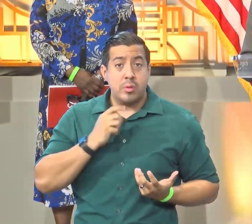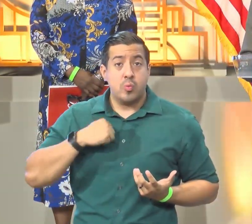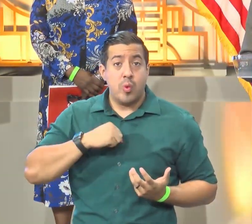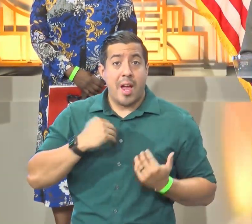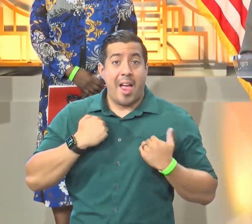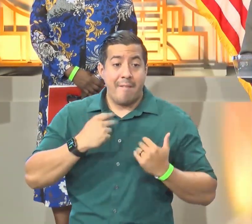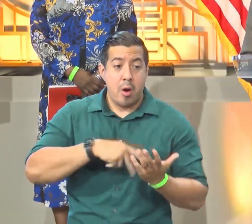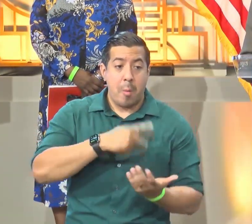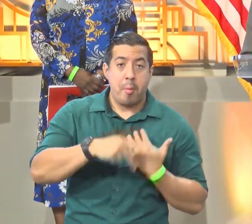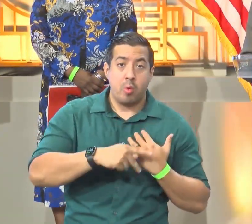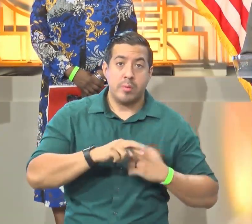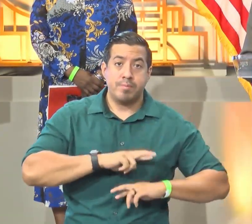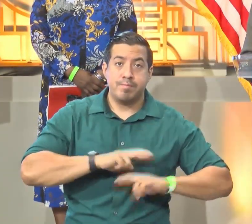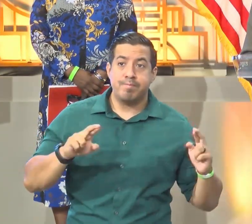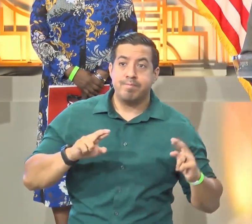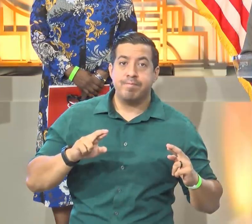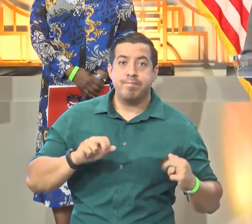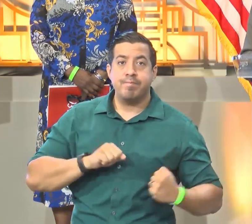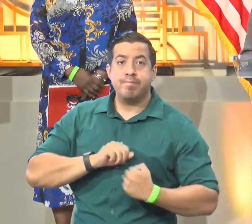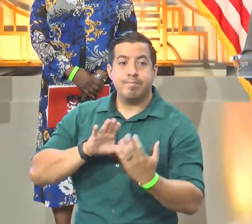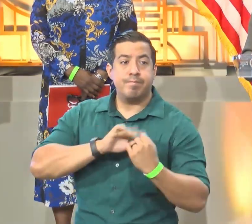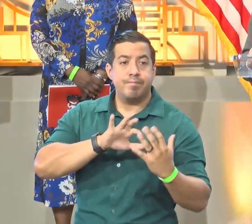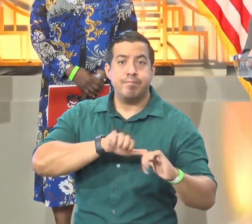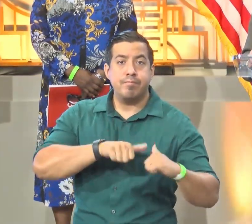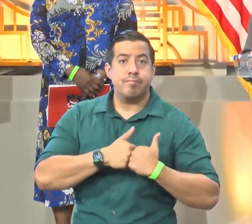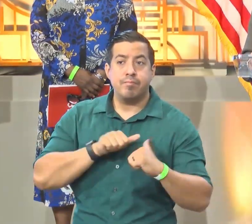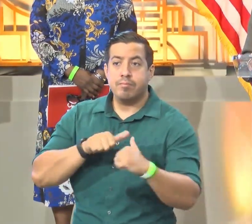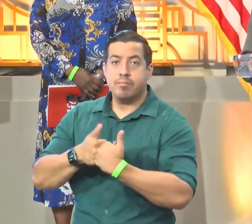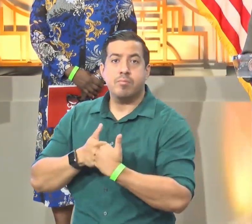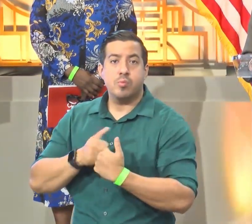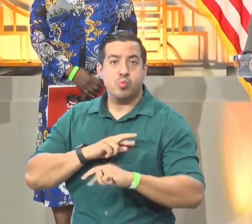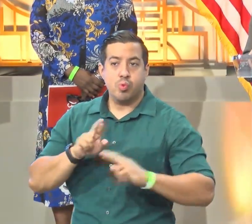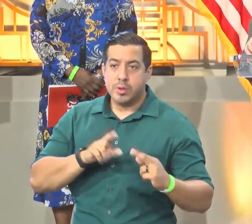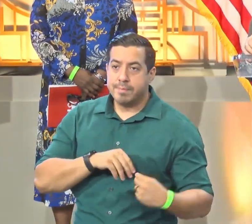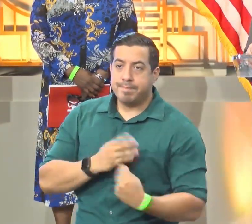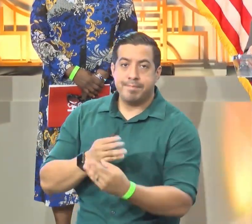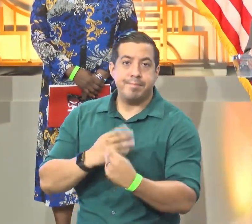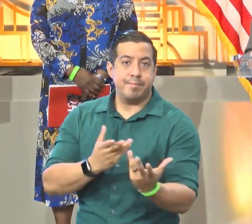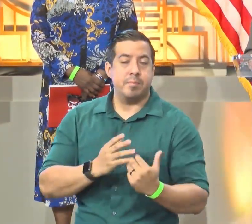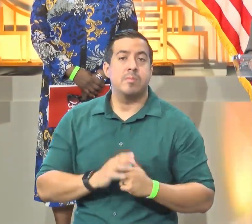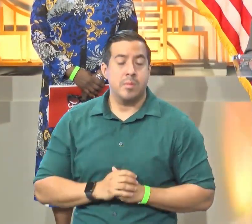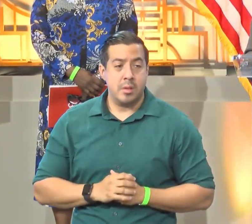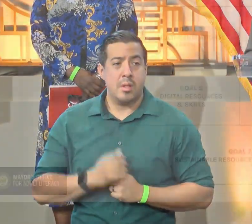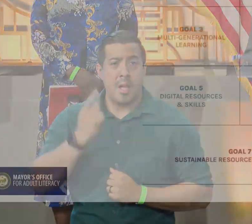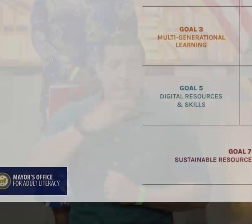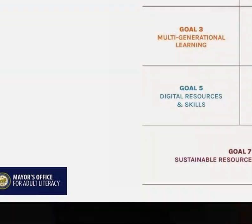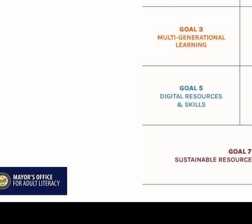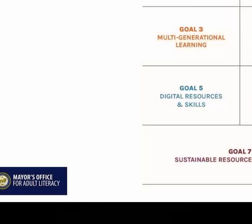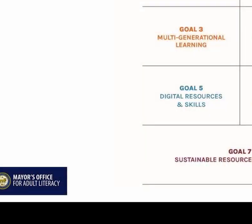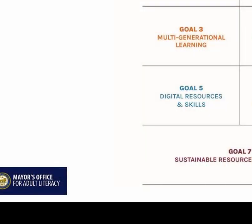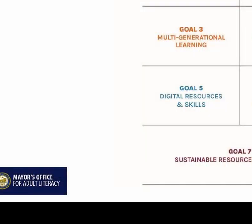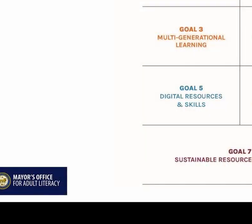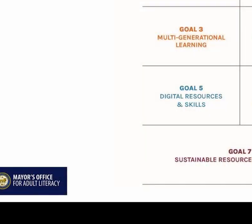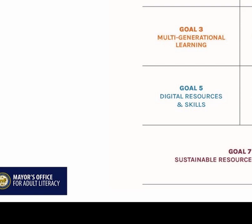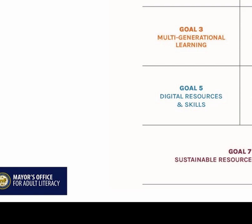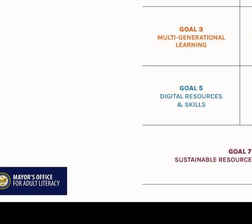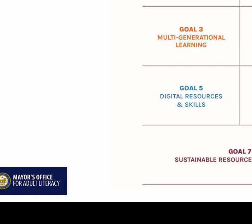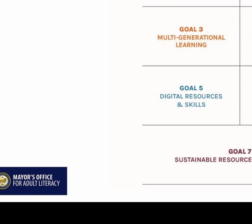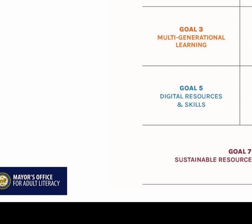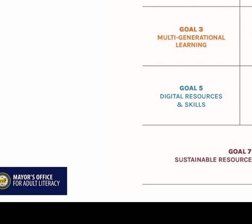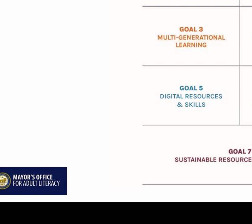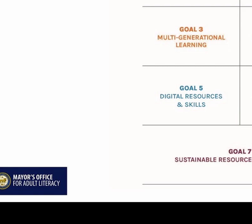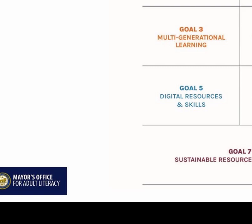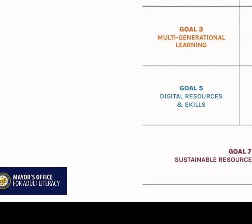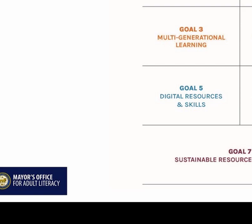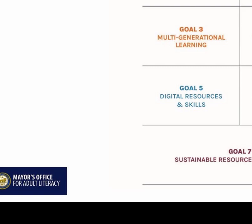were ready for the challenge of moving instruction to the digital space. These programs had won in